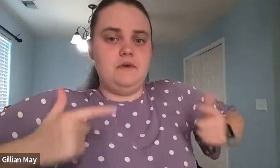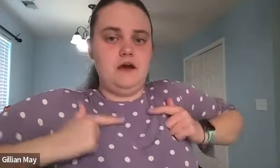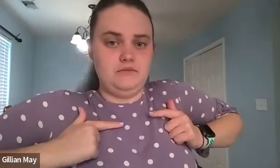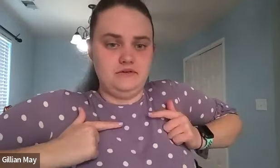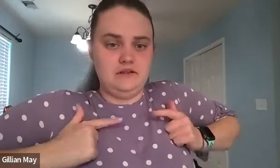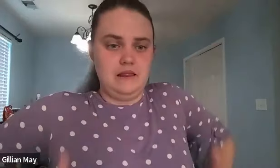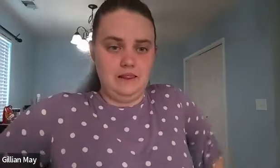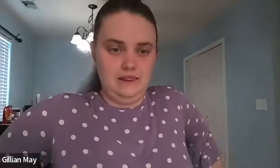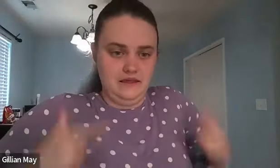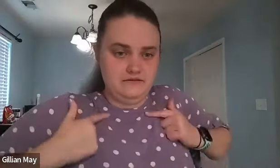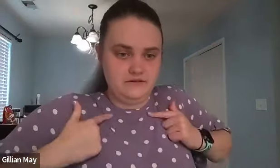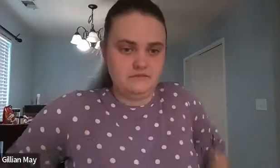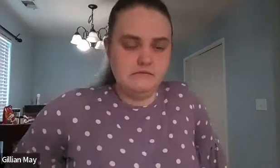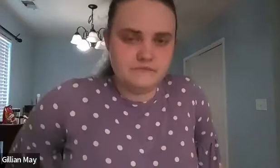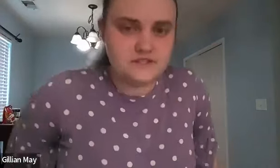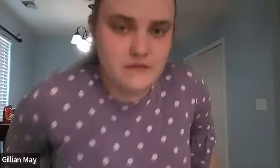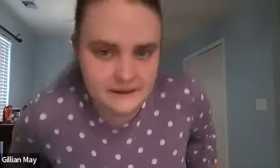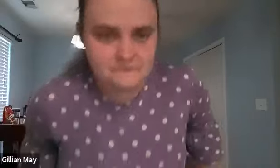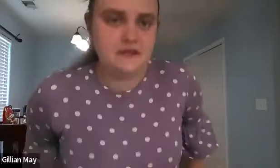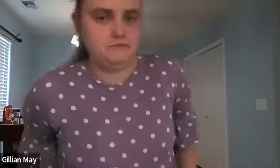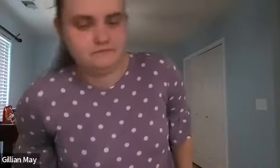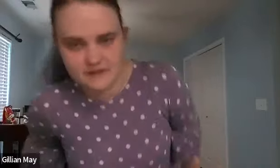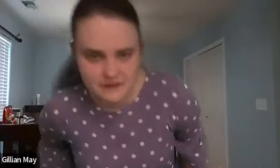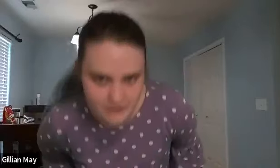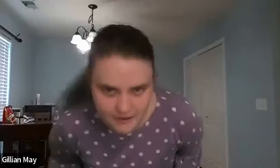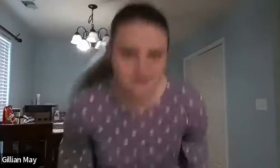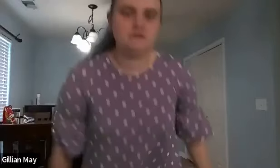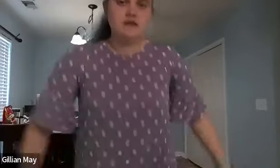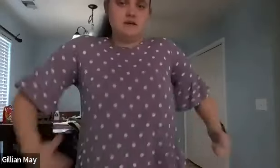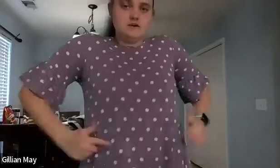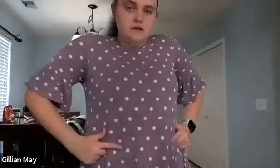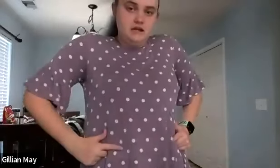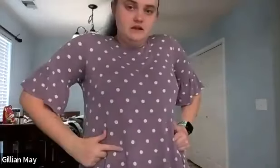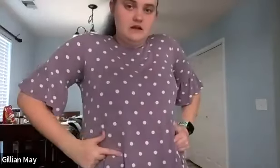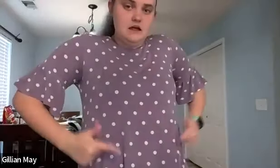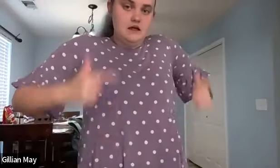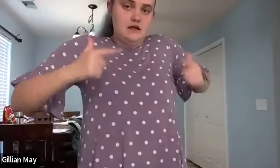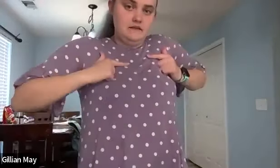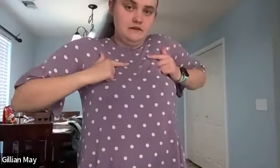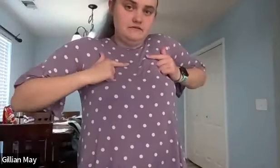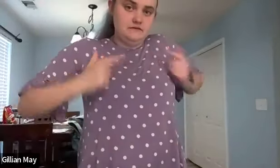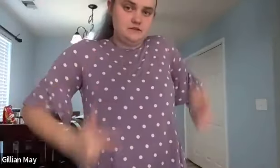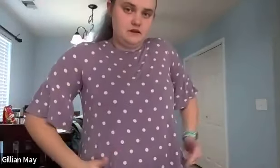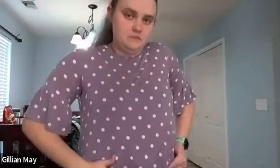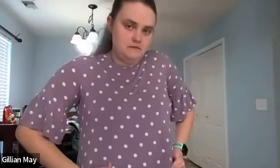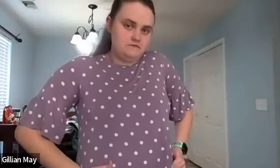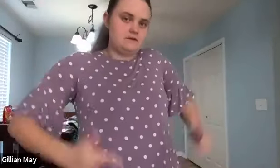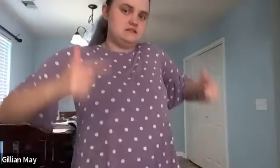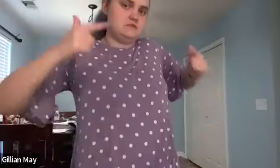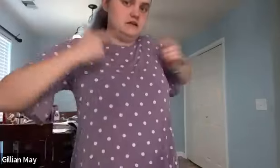up, live. So like here, I'll back up. So I'm right here, live. So I come up from my stomach